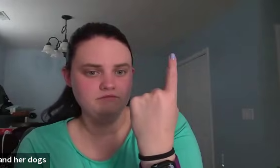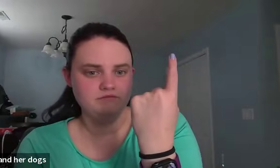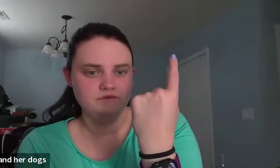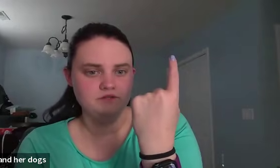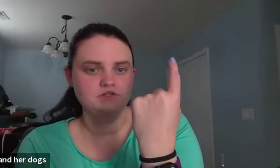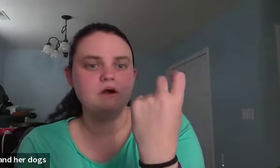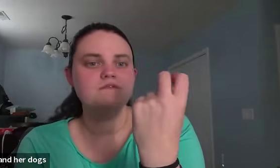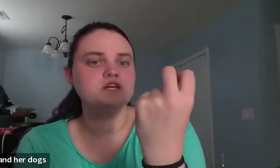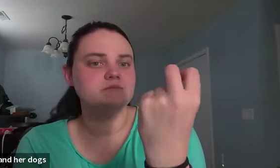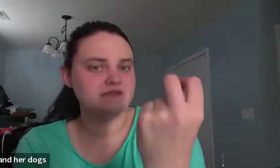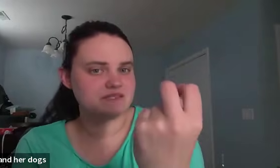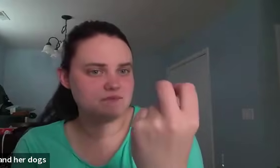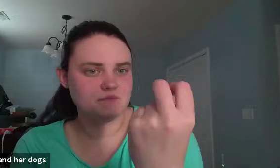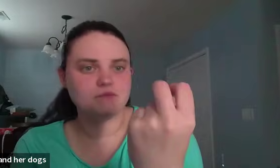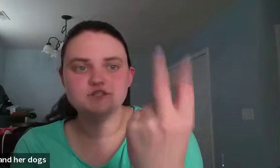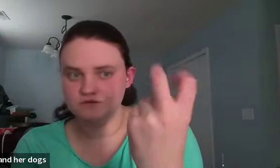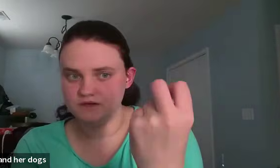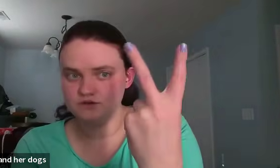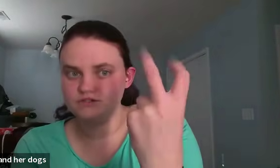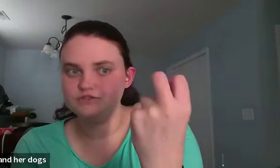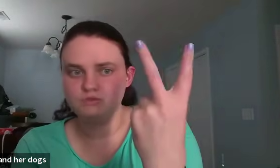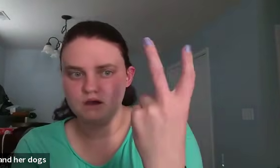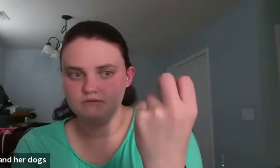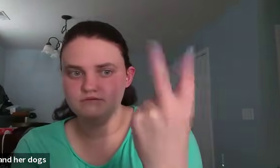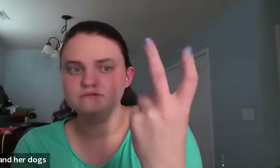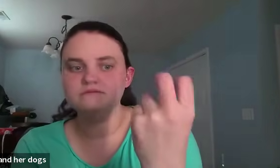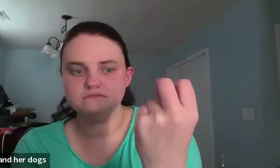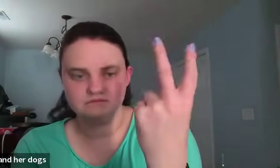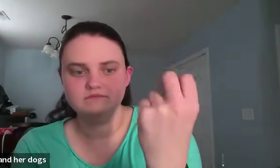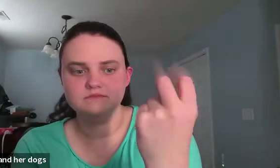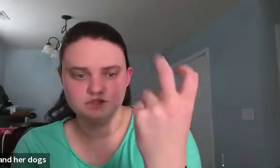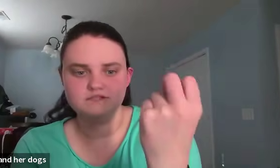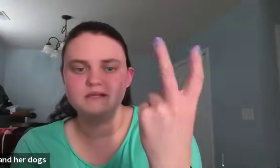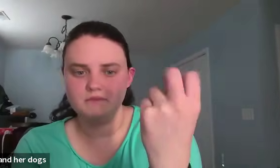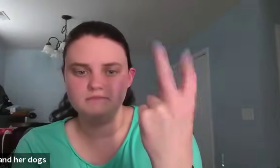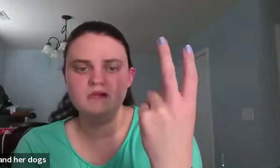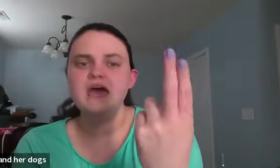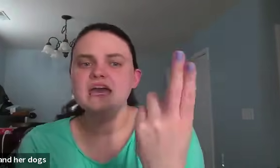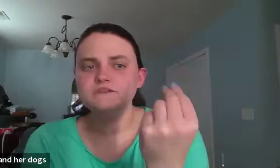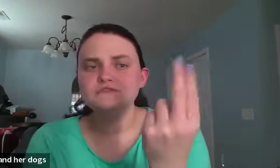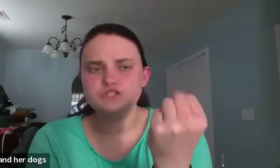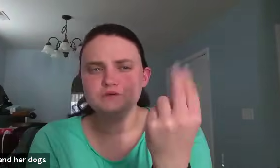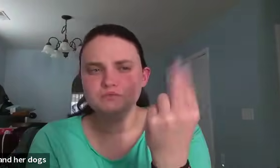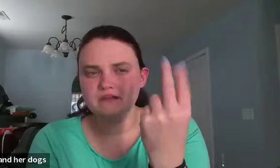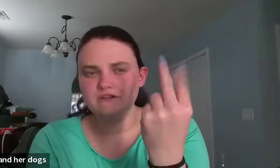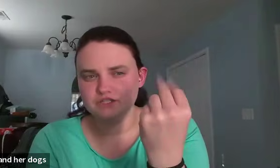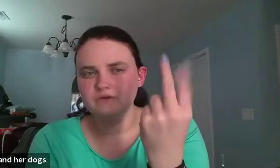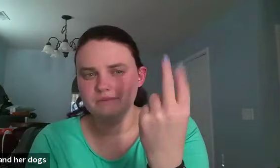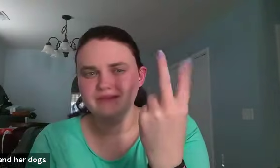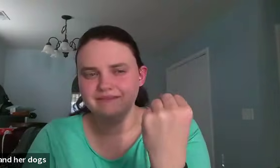12. 12 is going to be the same thing, but with two fingers. 12. So you just flick them up. And if you do bring the two coming